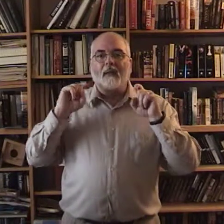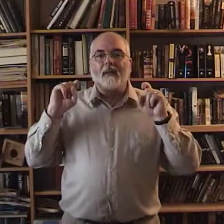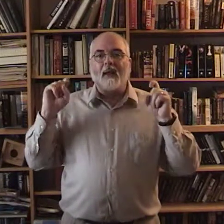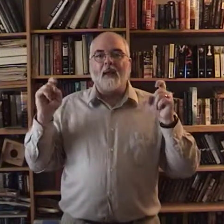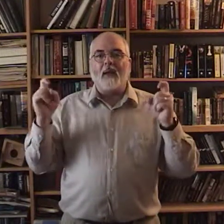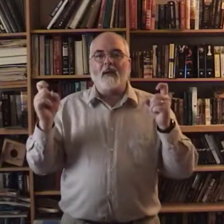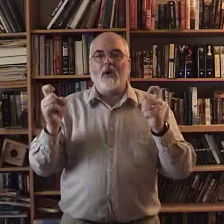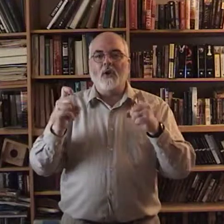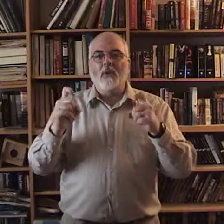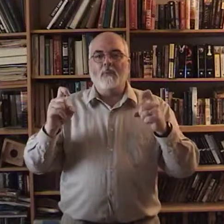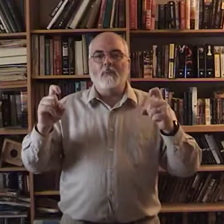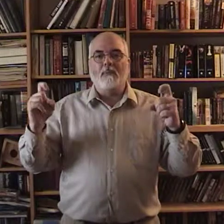then they kind of